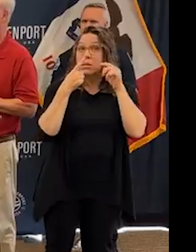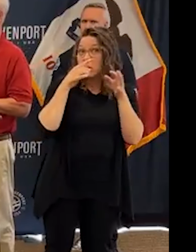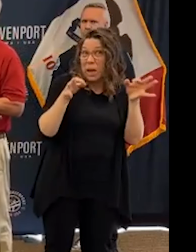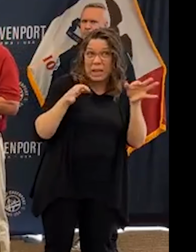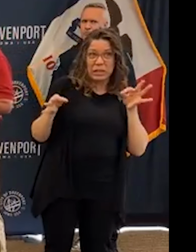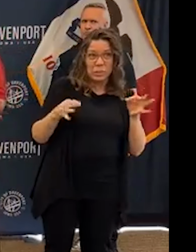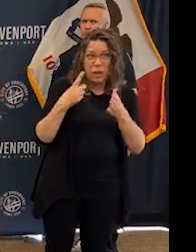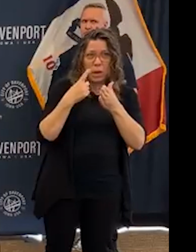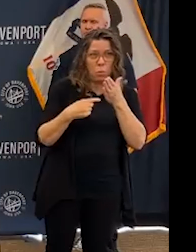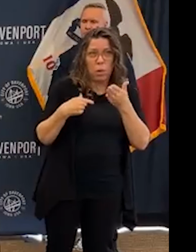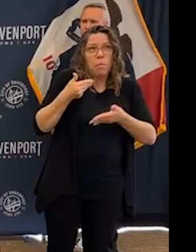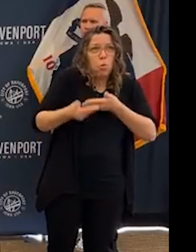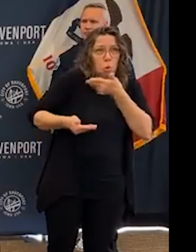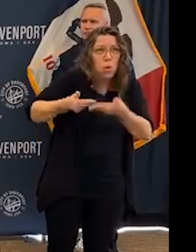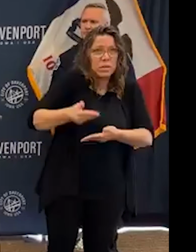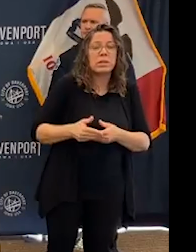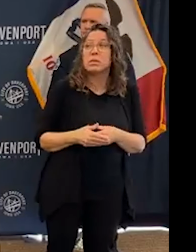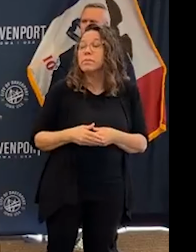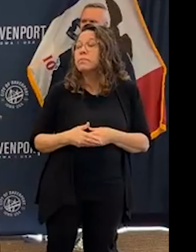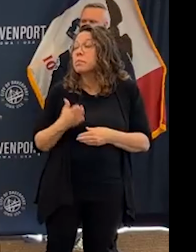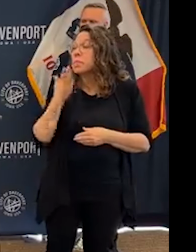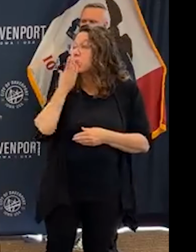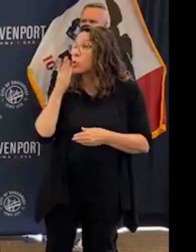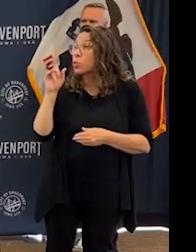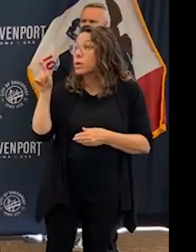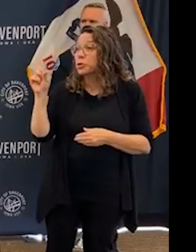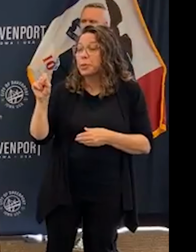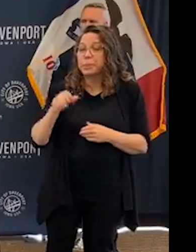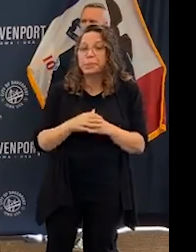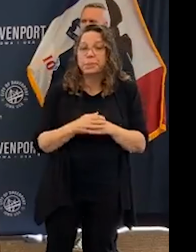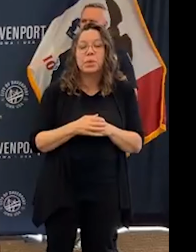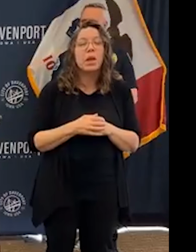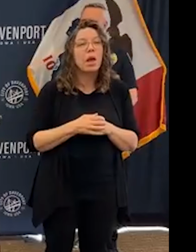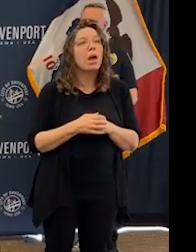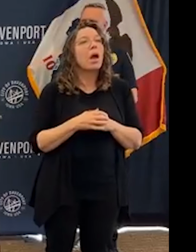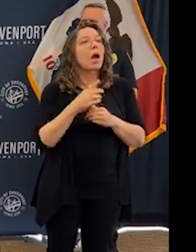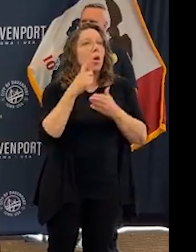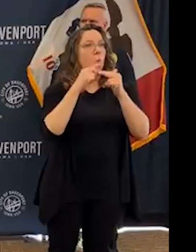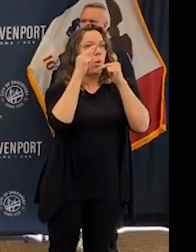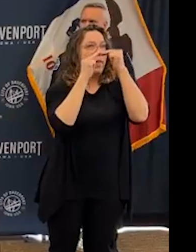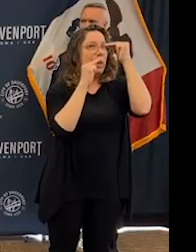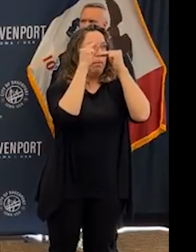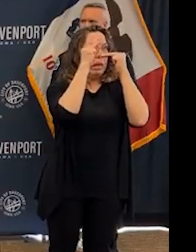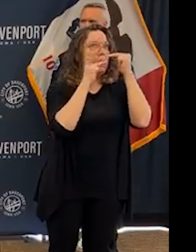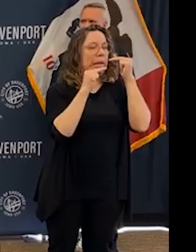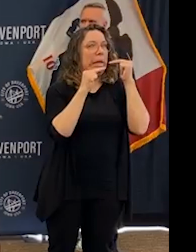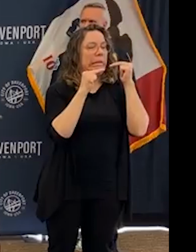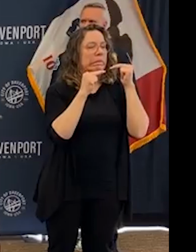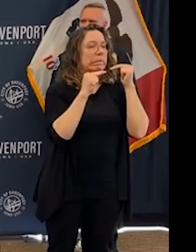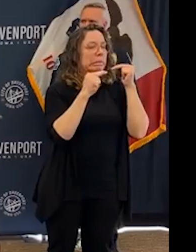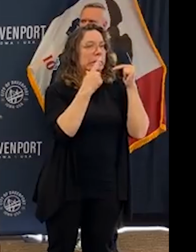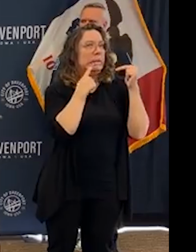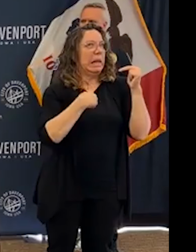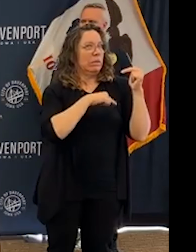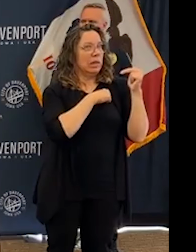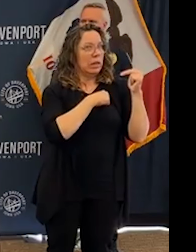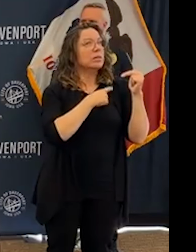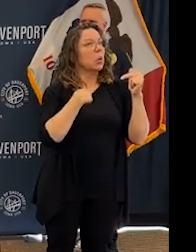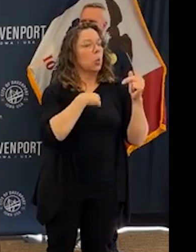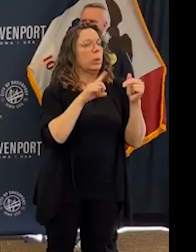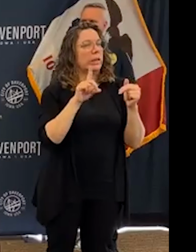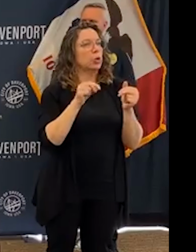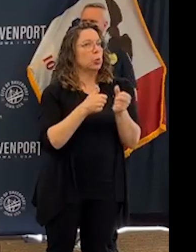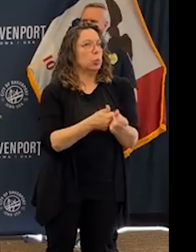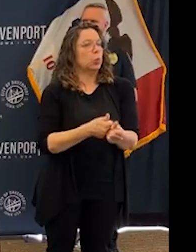that? Yeah, really good question. We do what the building tells us to do. This building, as I've stated, is